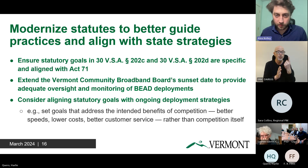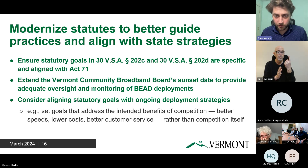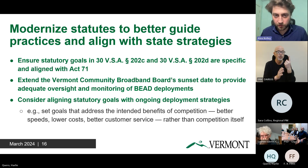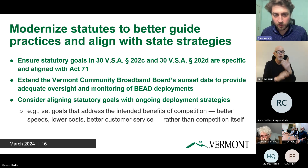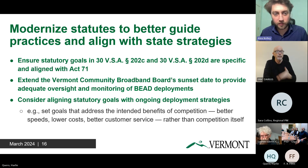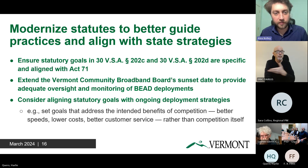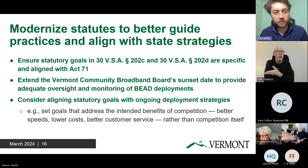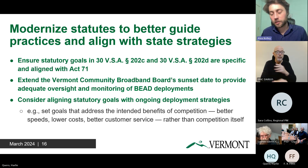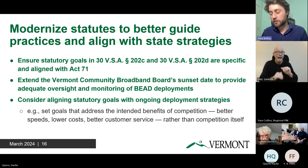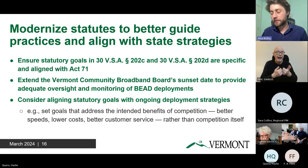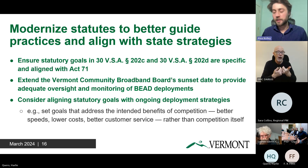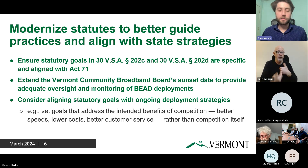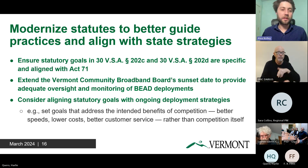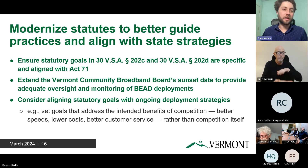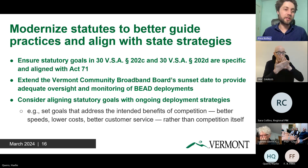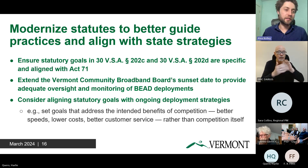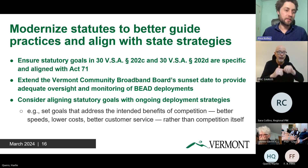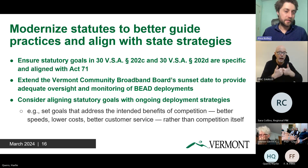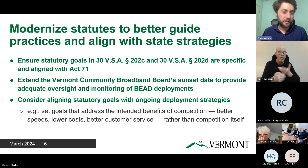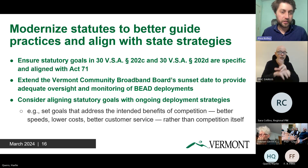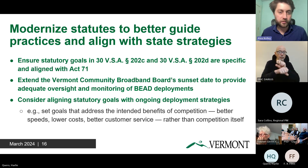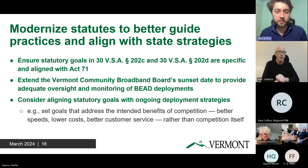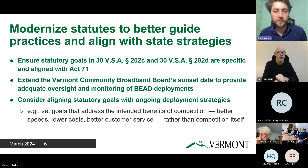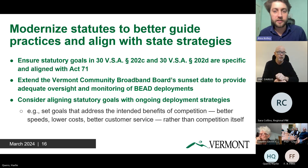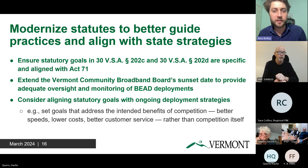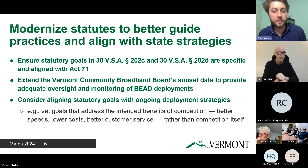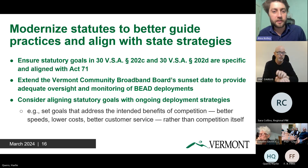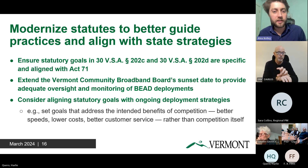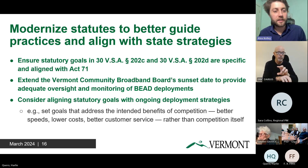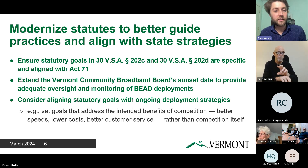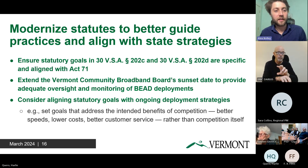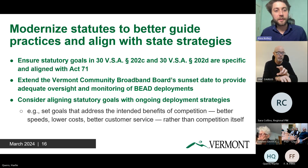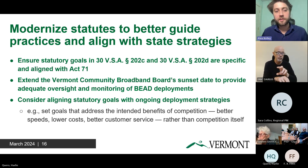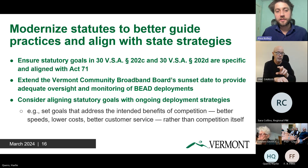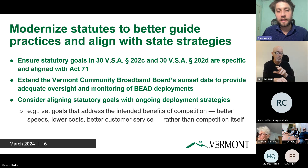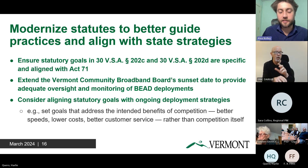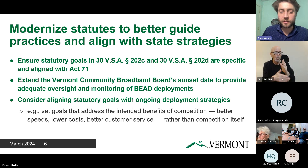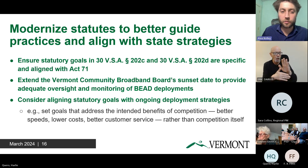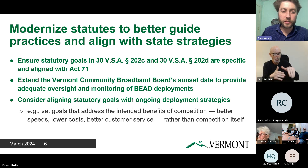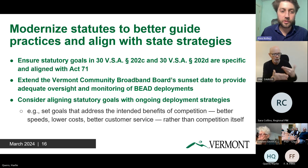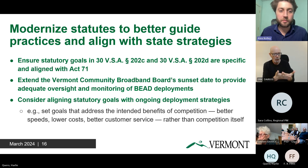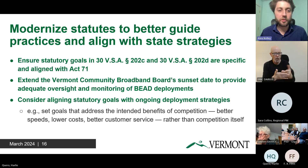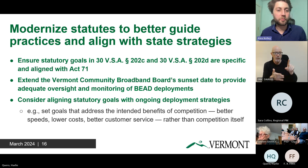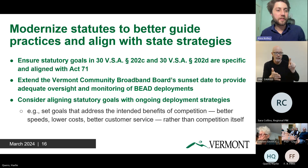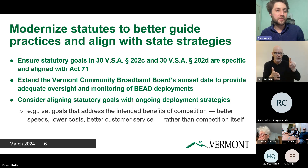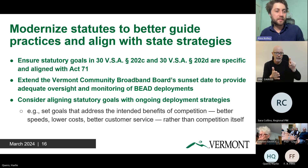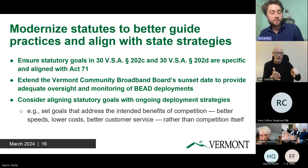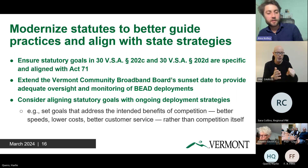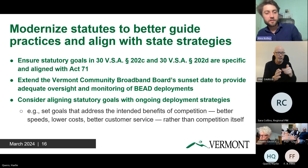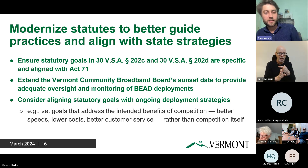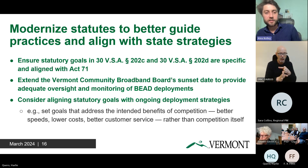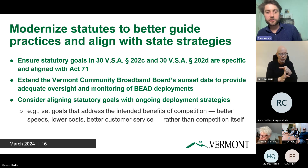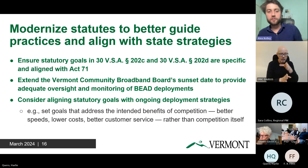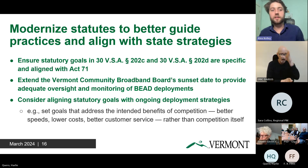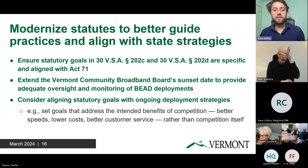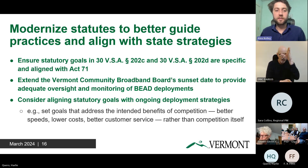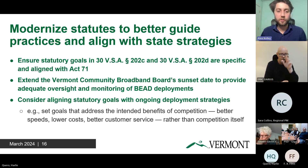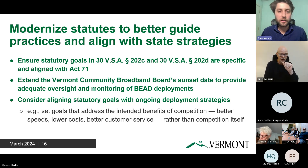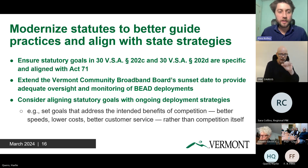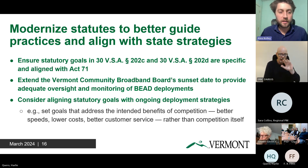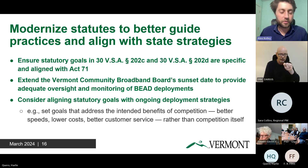First of all of the critical telecommunications statutes need to be in alignment. Act 71 was the most recent piece of